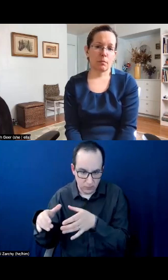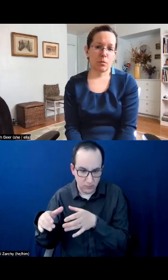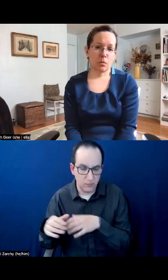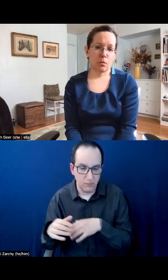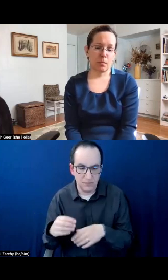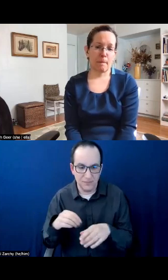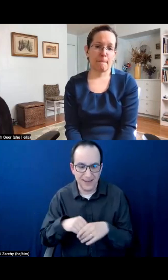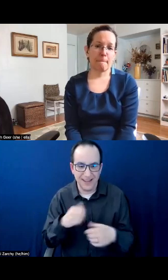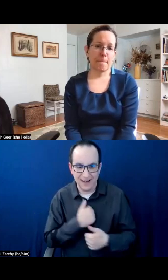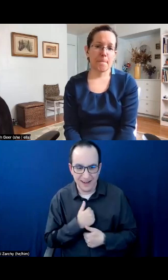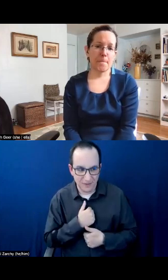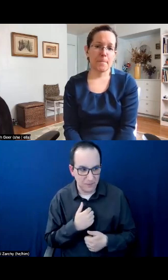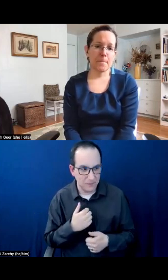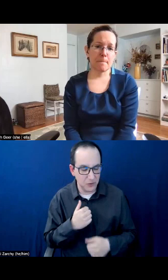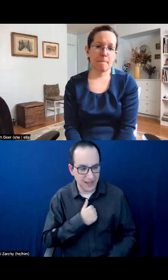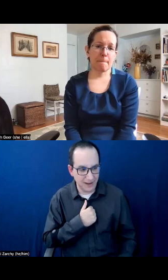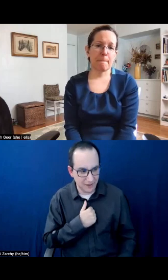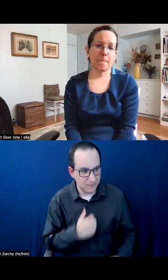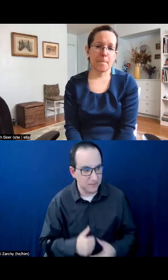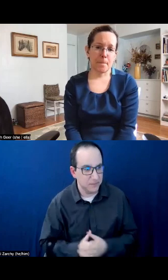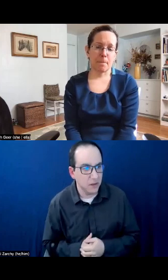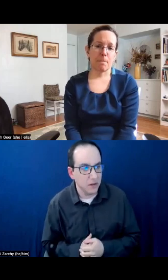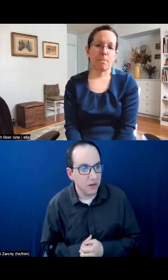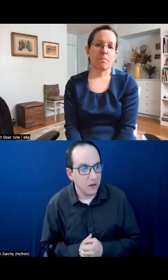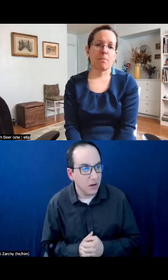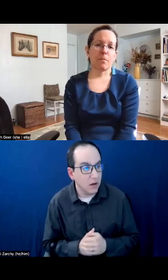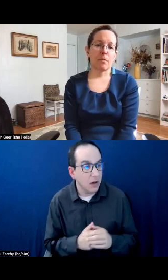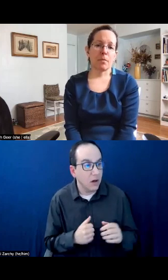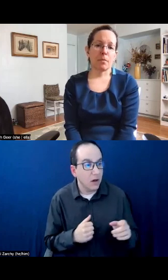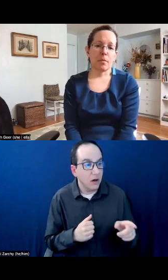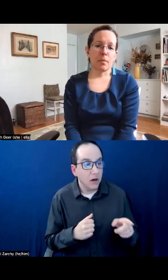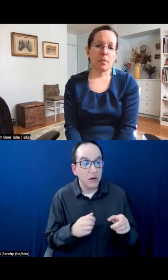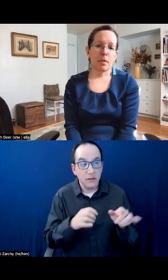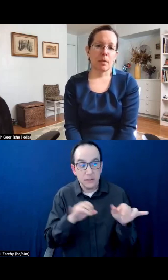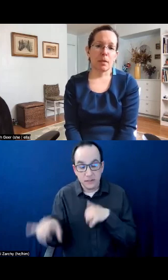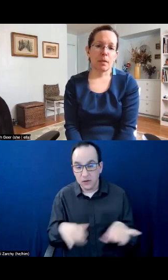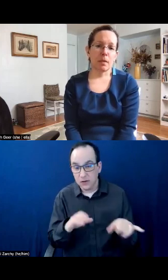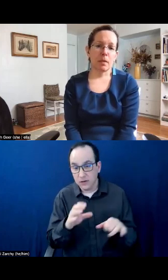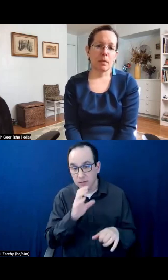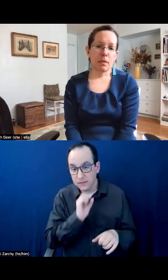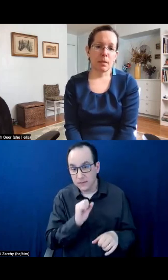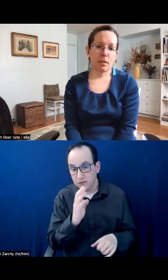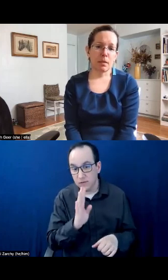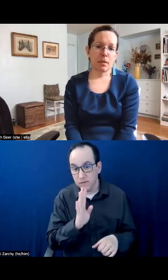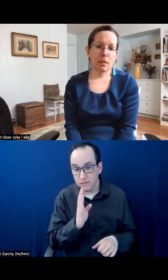Test. That's also in Canada.